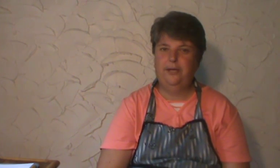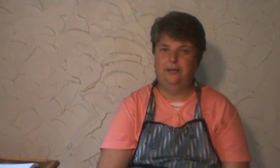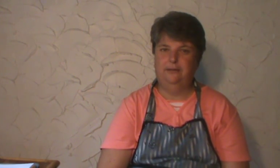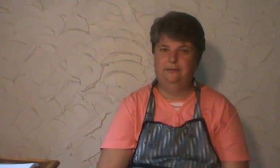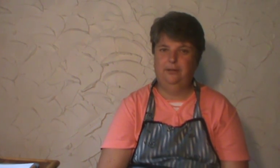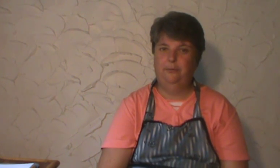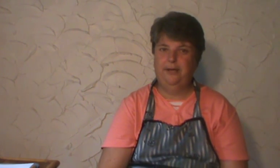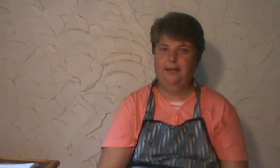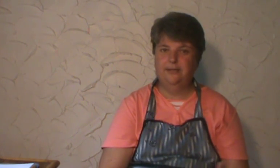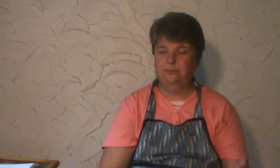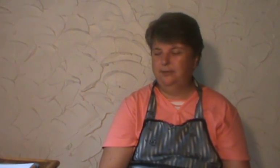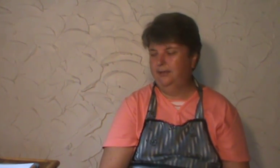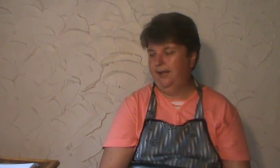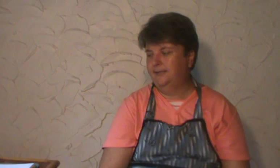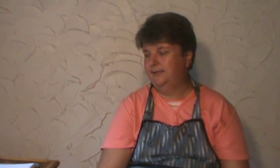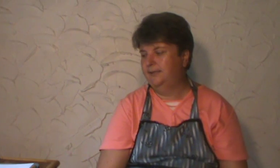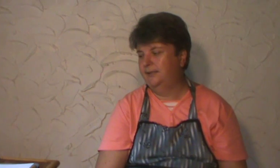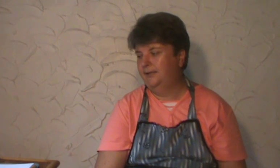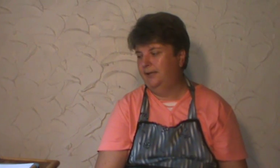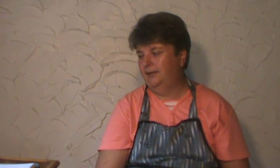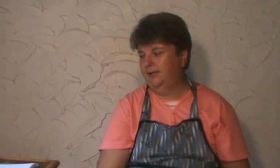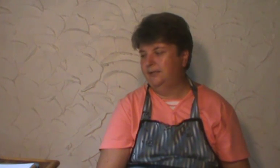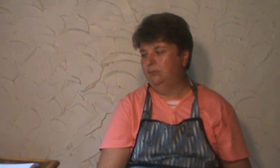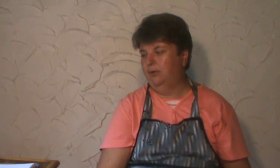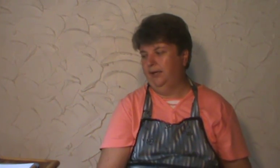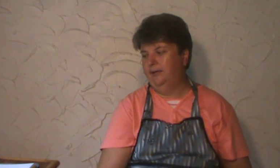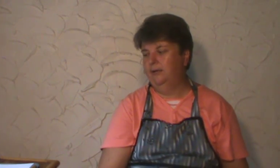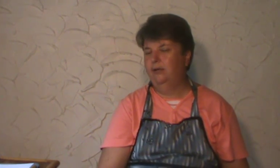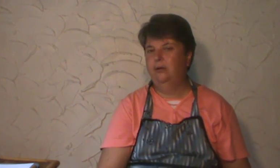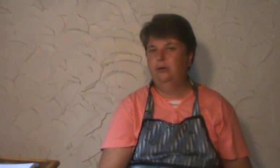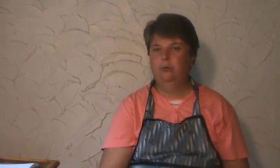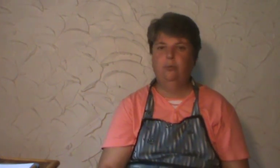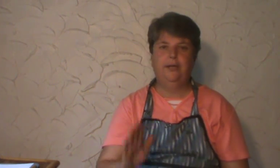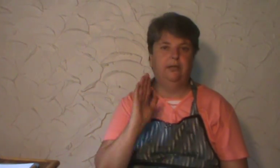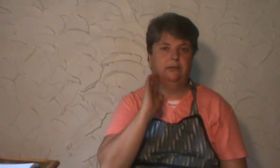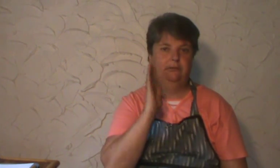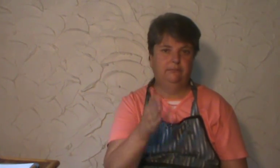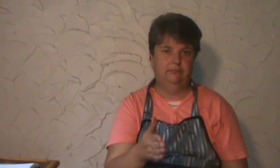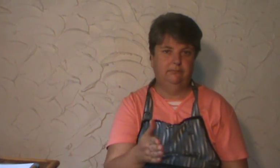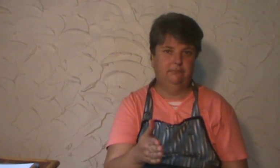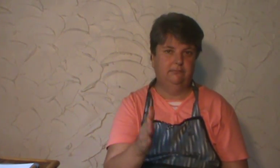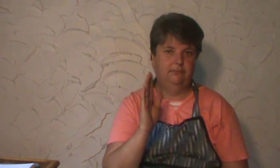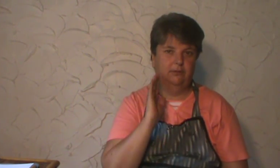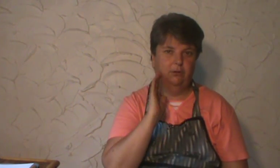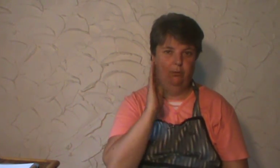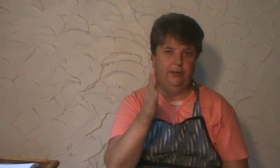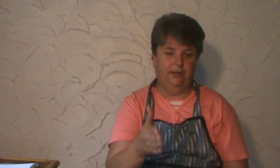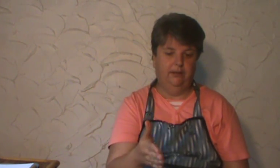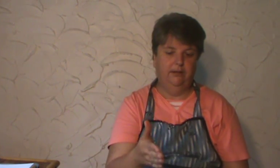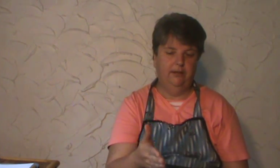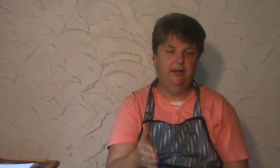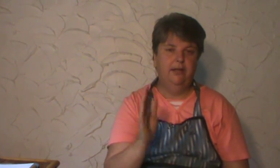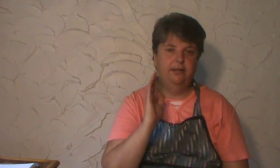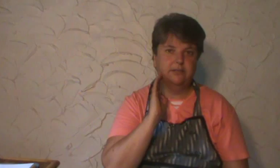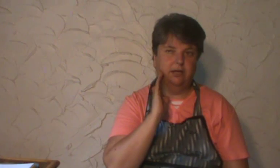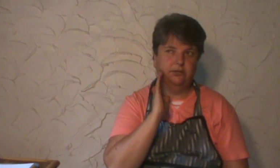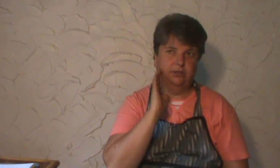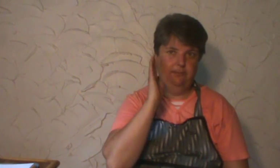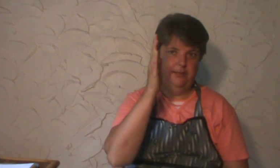Will. Now we had this one in lesson 1. Will. Will. This also